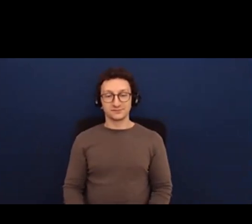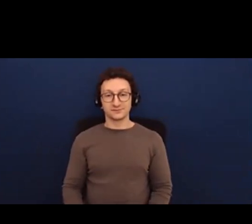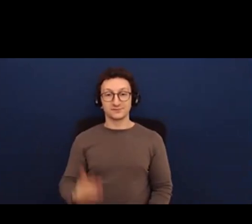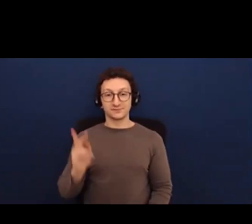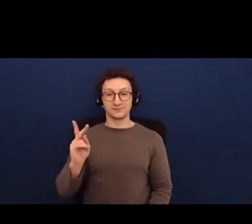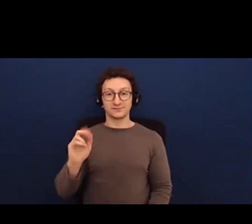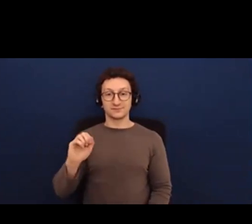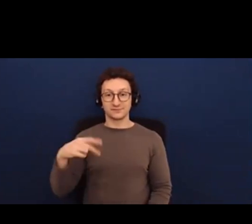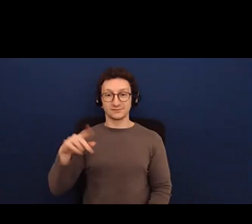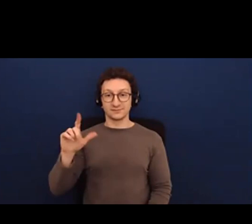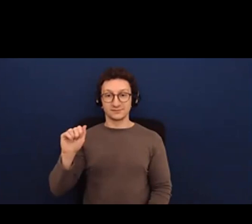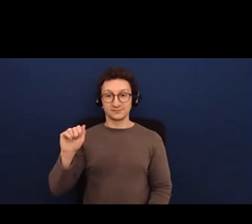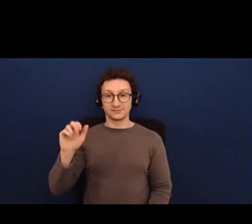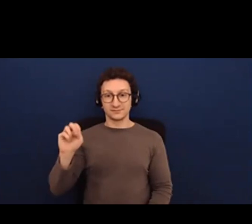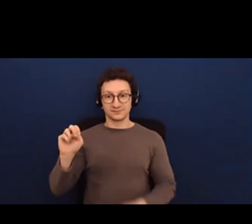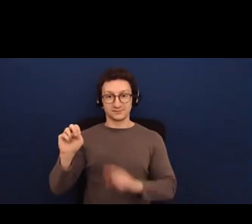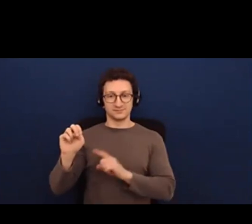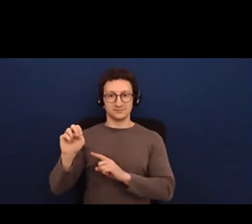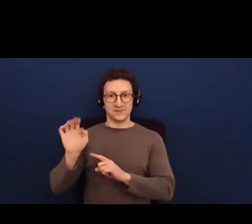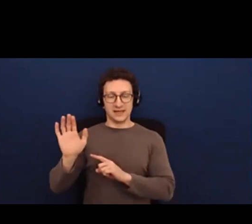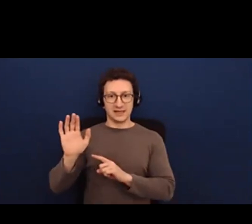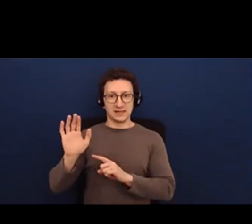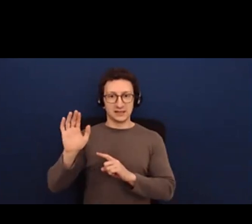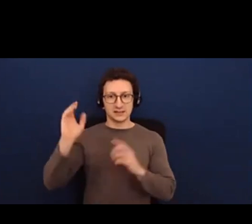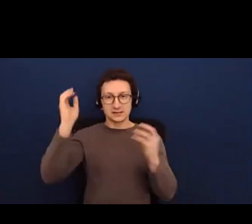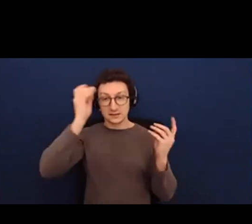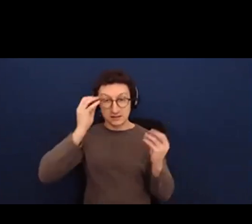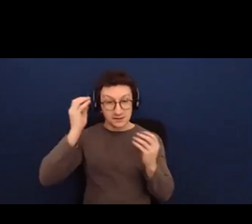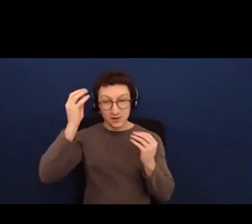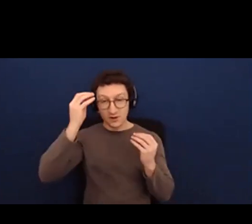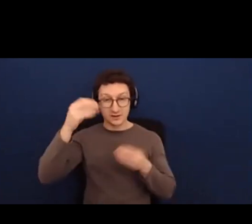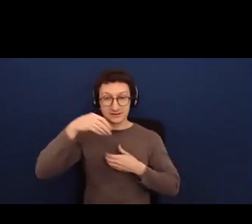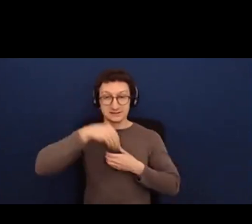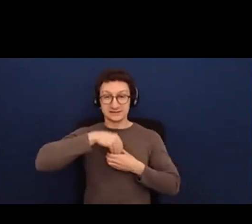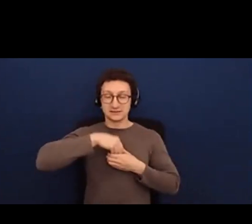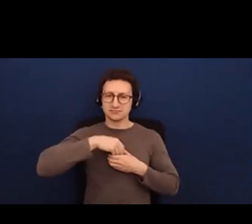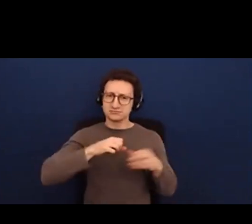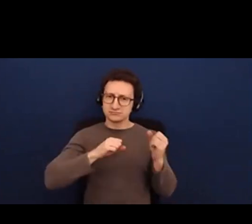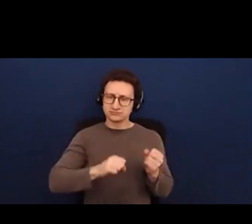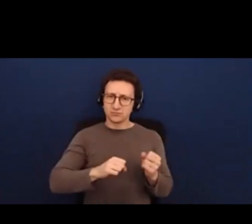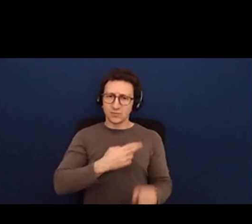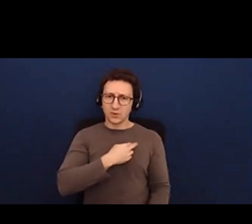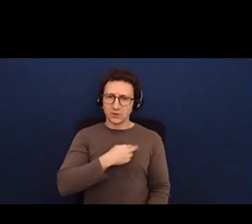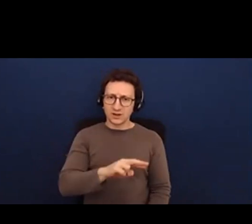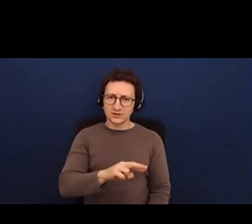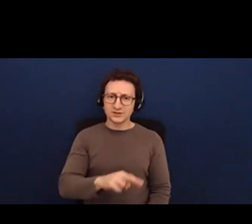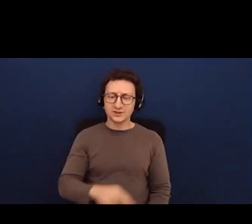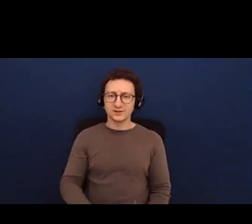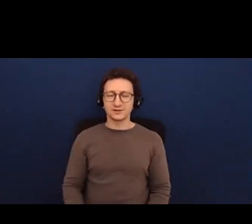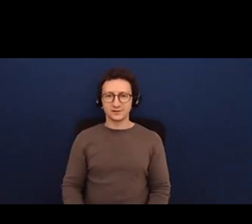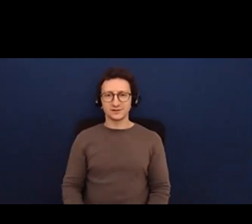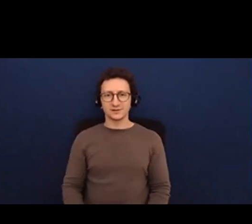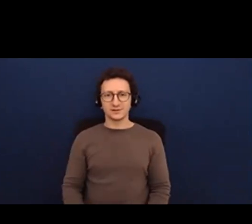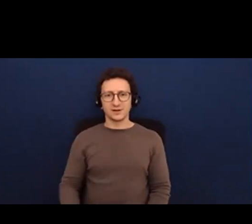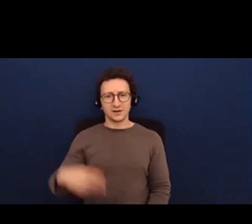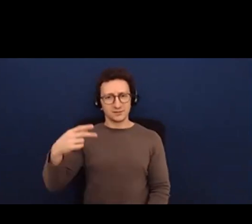his thought is religious. The core of his thought is